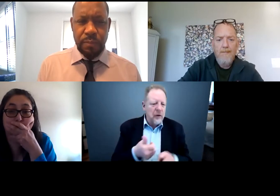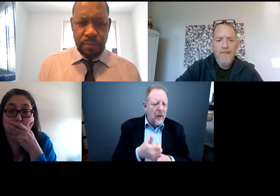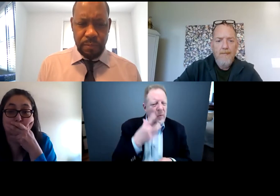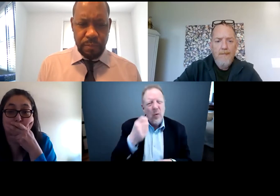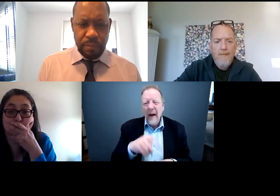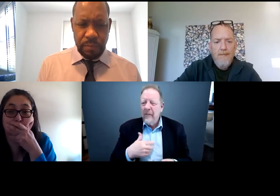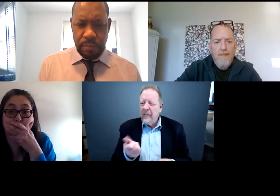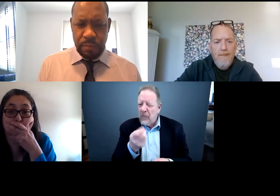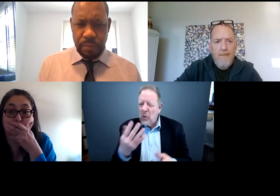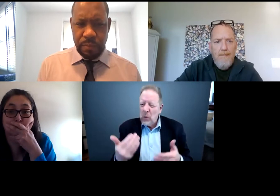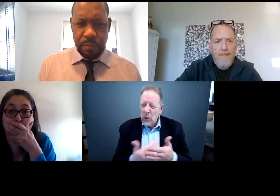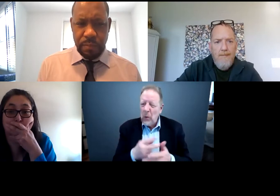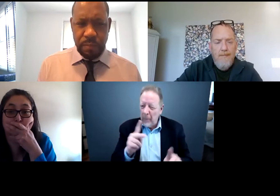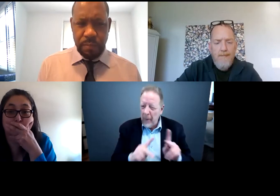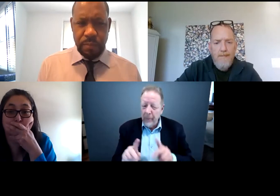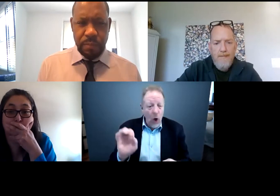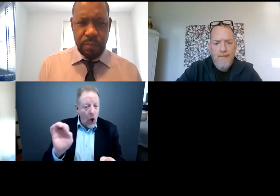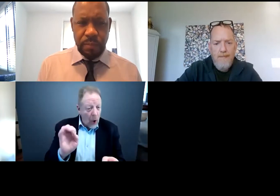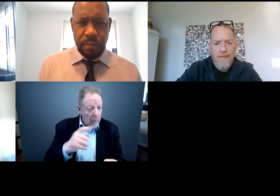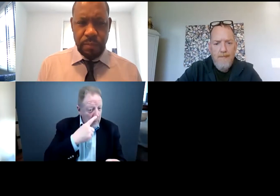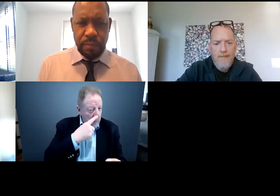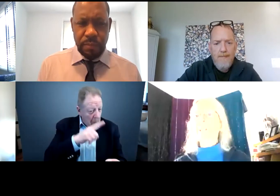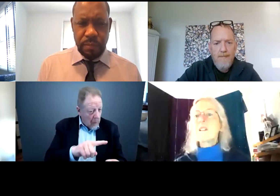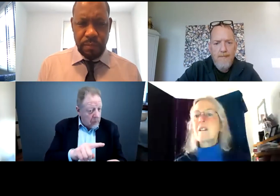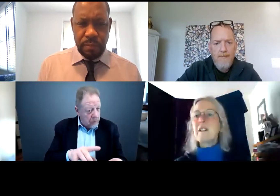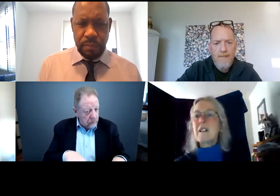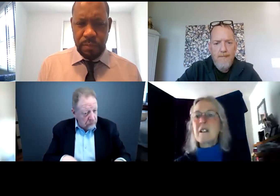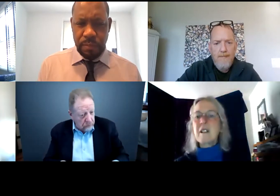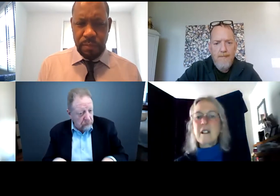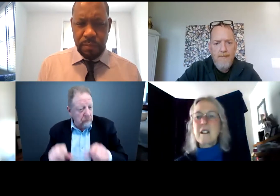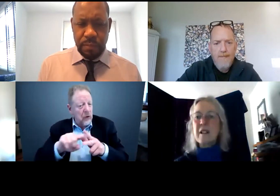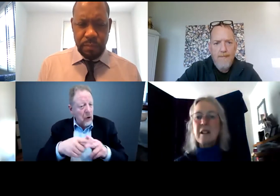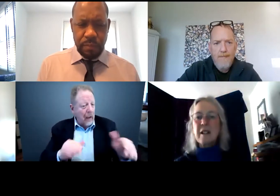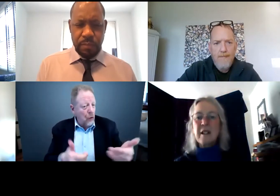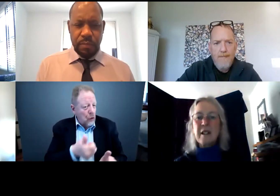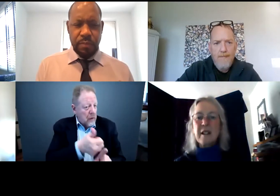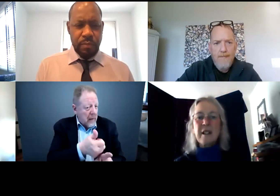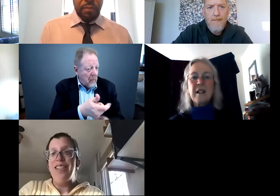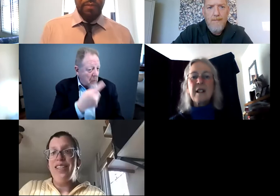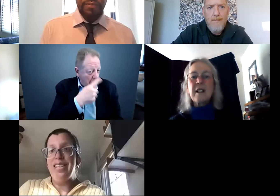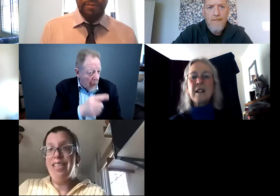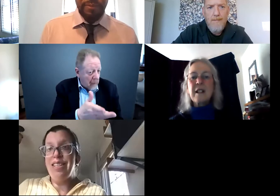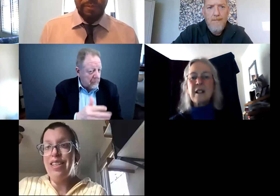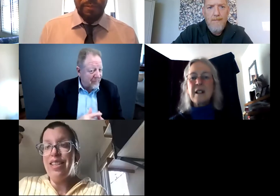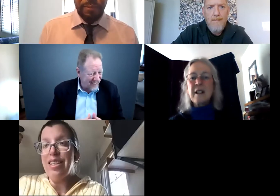today. Ernest, would you like to start?